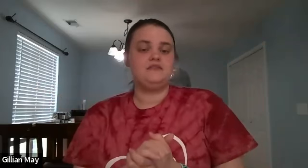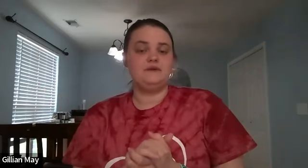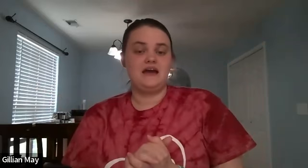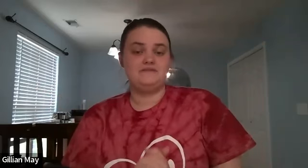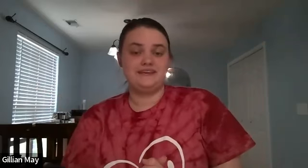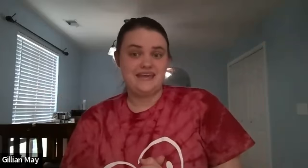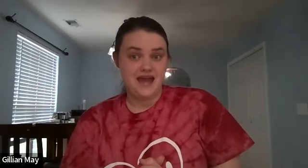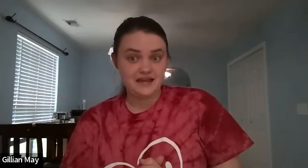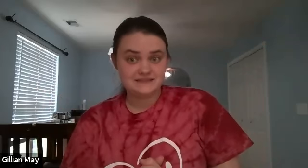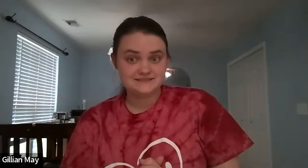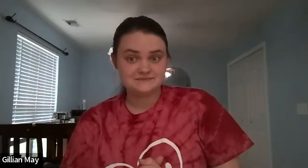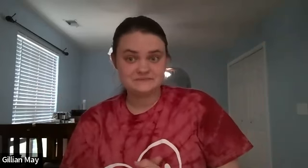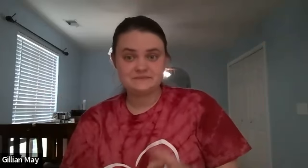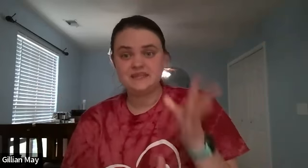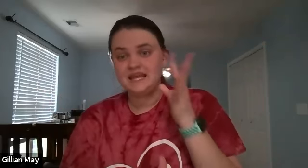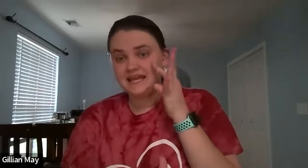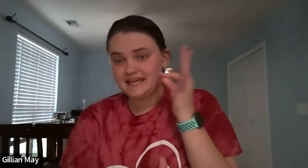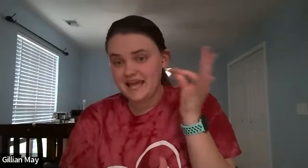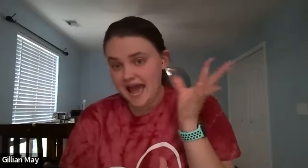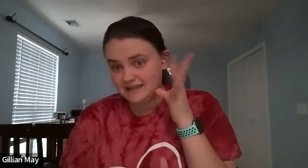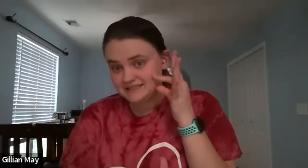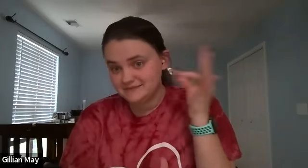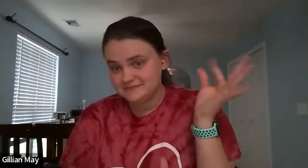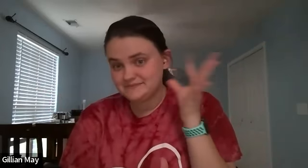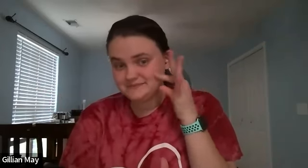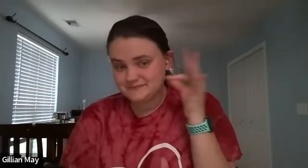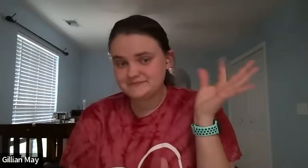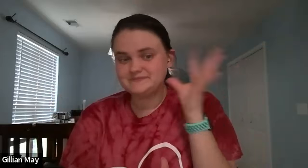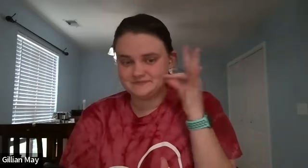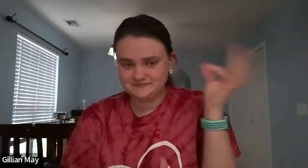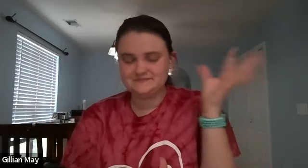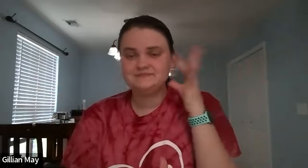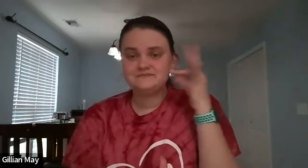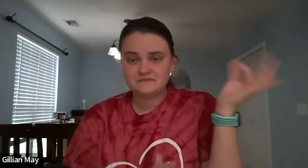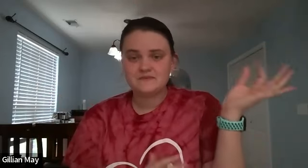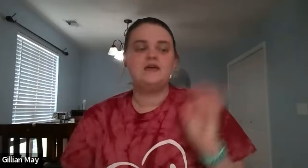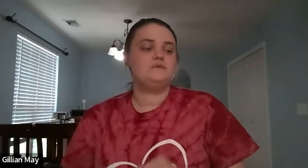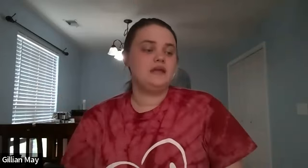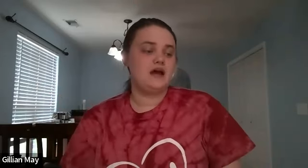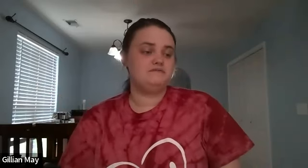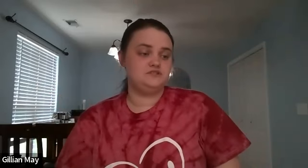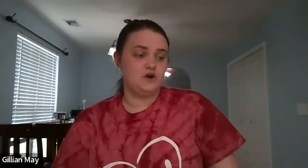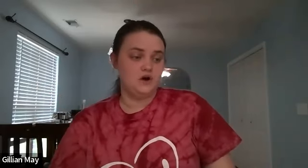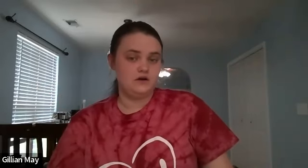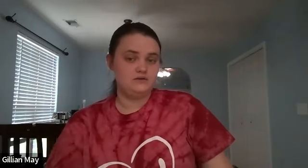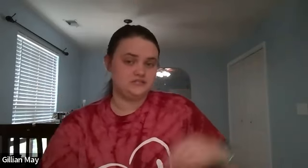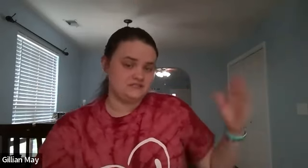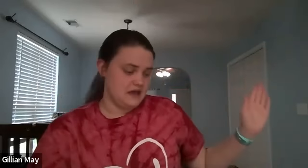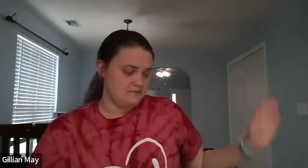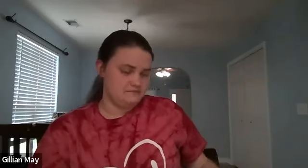we have cat. Cat. Then we have dog, which is that